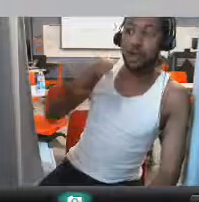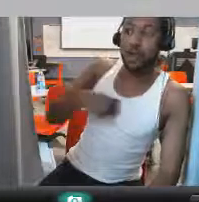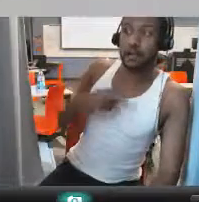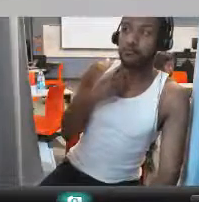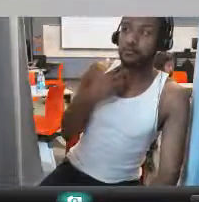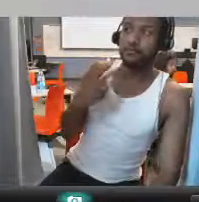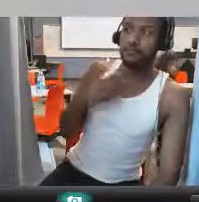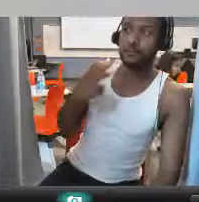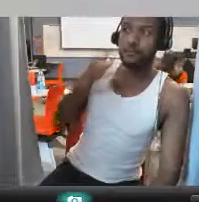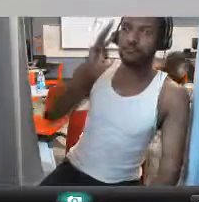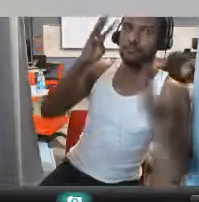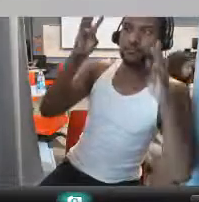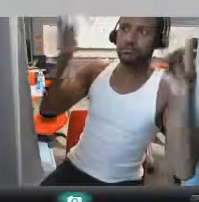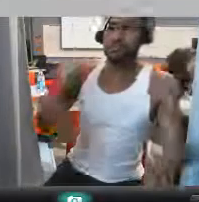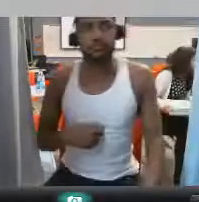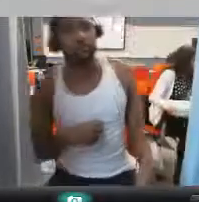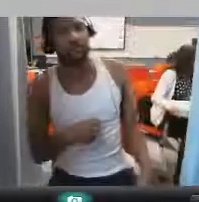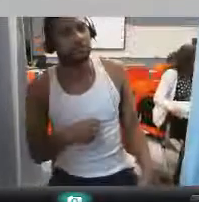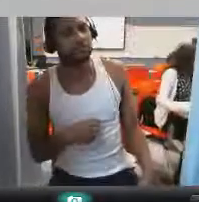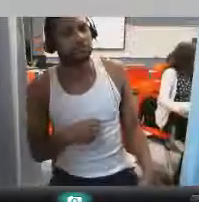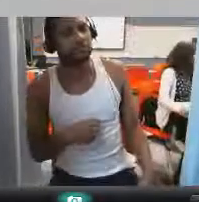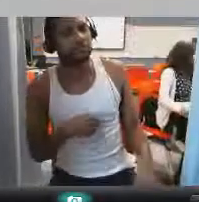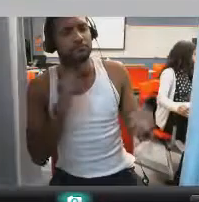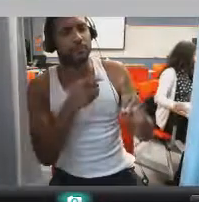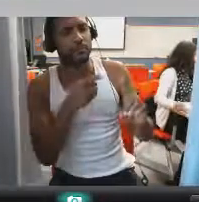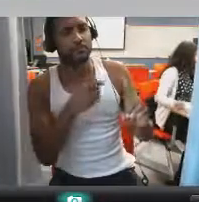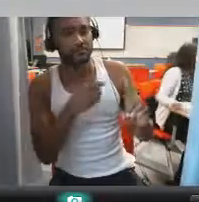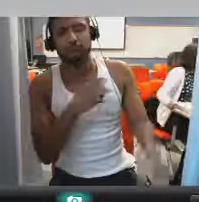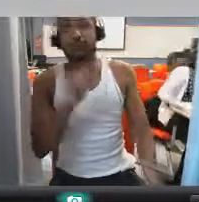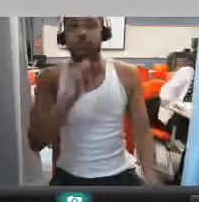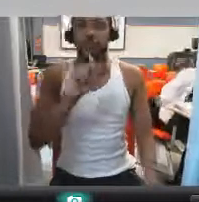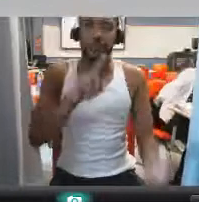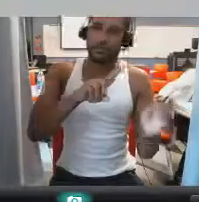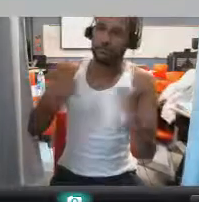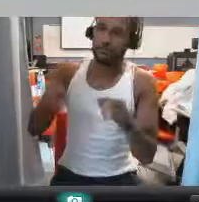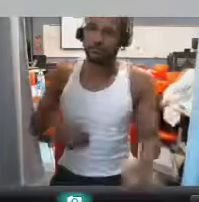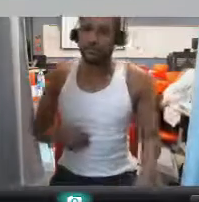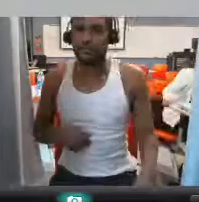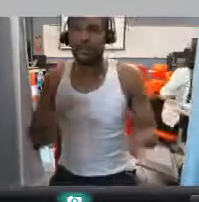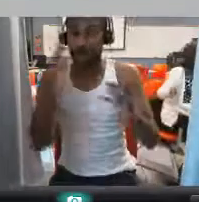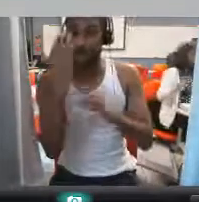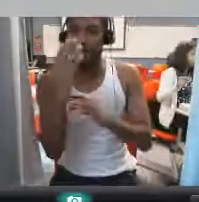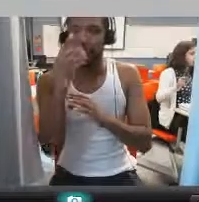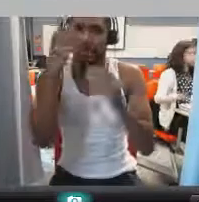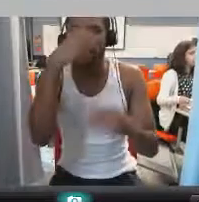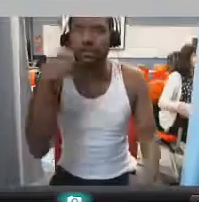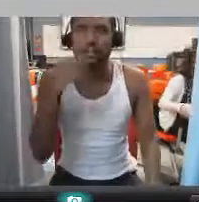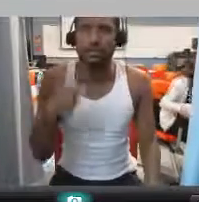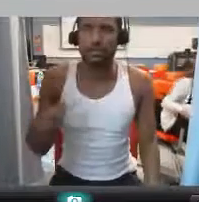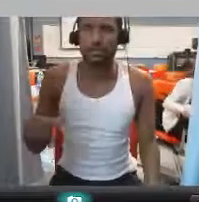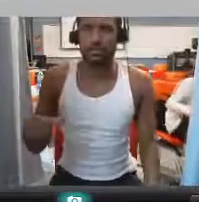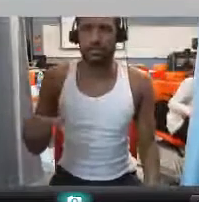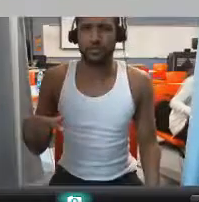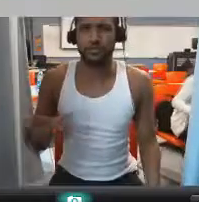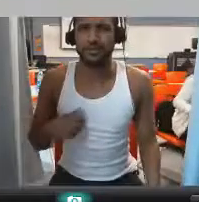loud that you wouldn't otherwise. I said, good point. And I went to the bathroom and shit, looked in the mirror, I was still kind of green, and I was just kind of